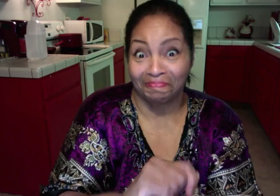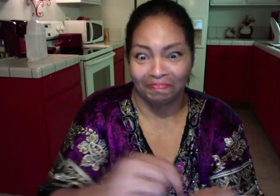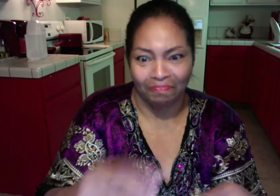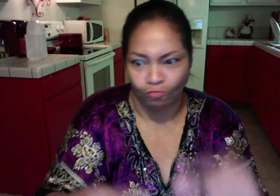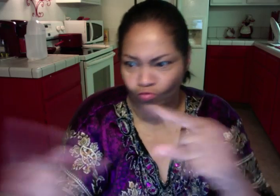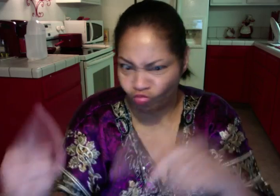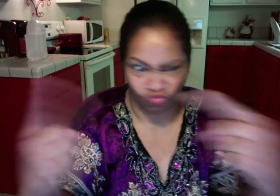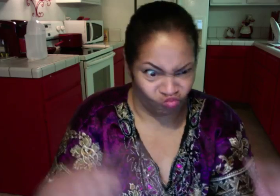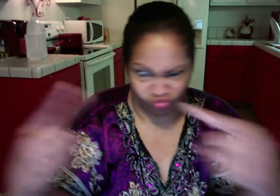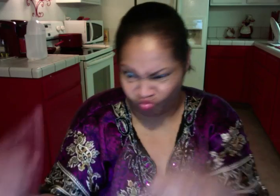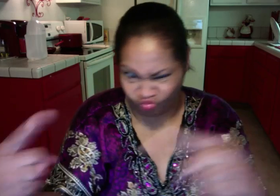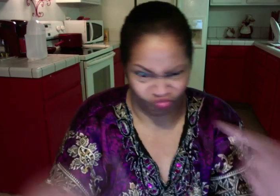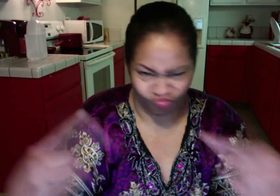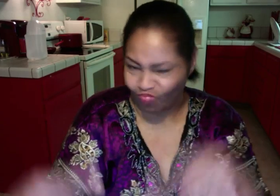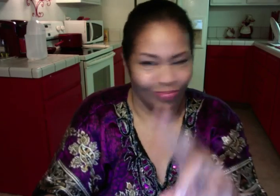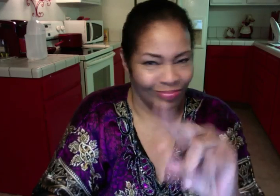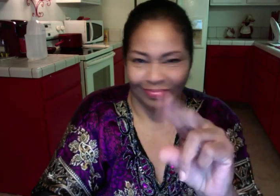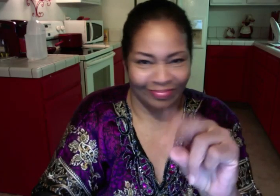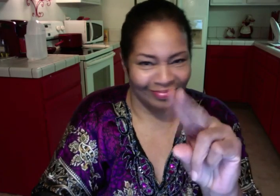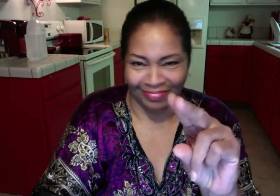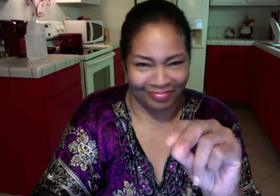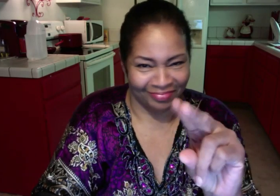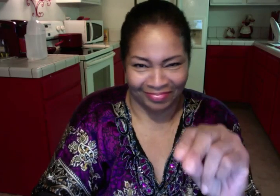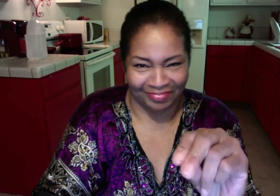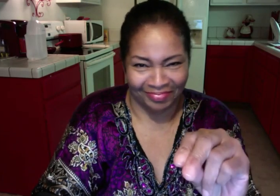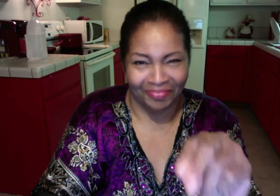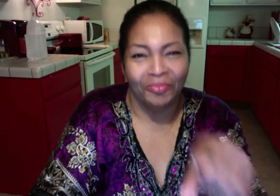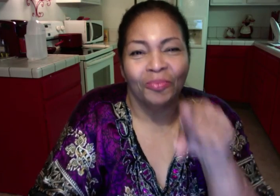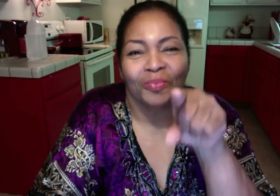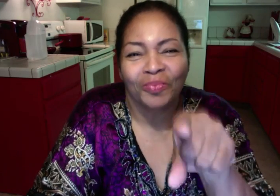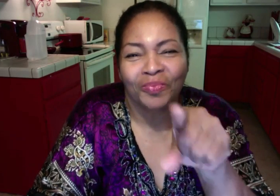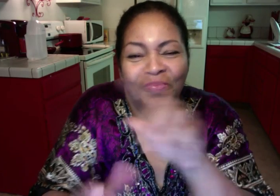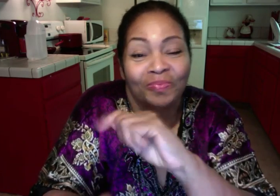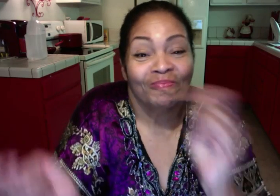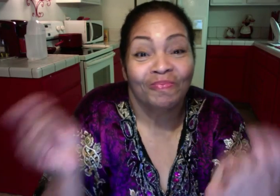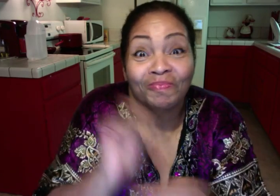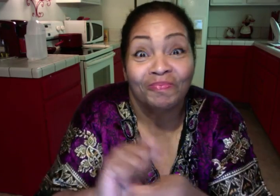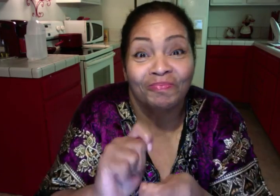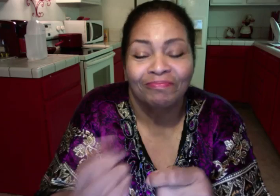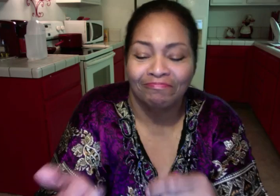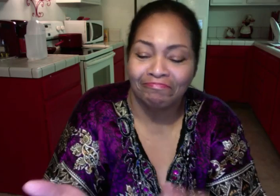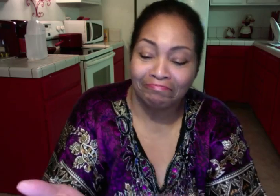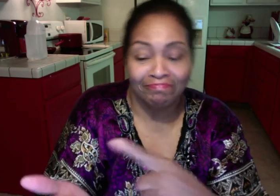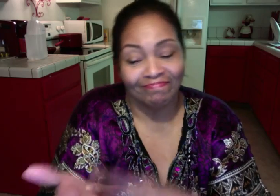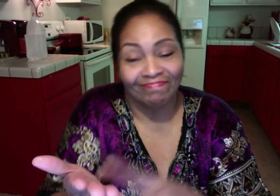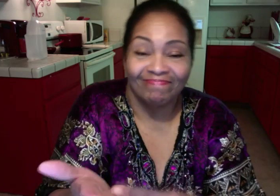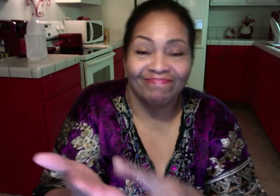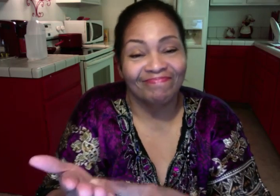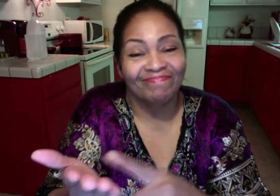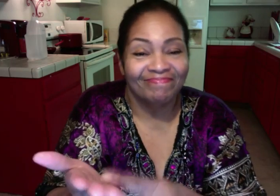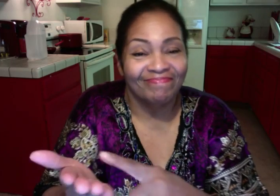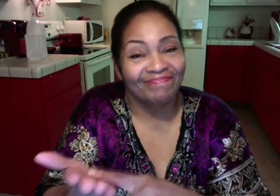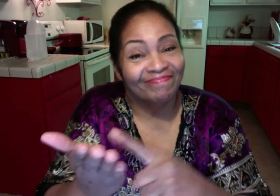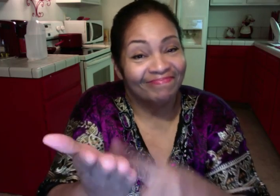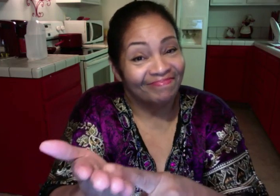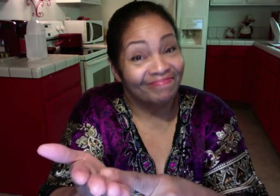step. Okay? So, take my advice. Take those few steps. And your walk